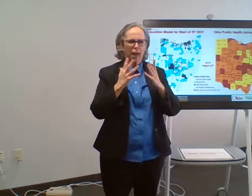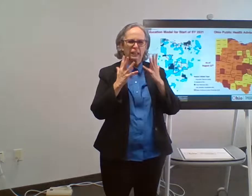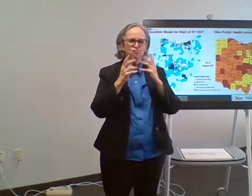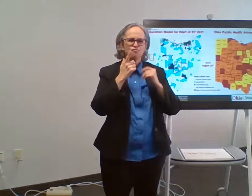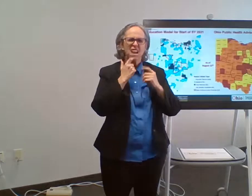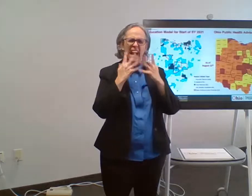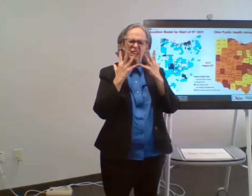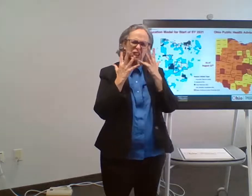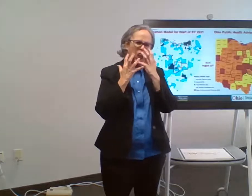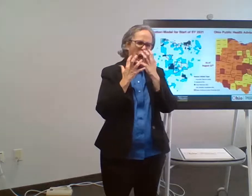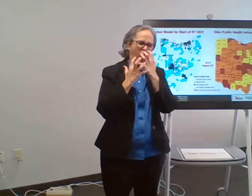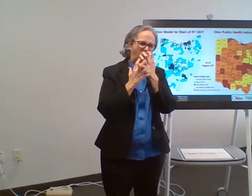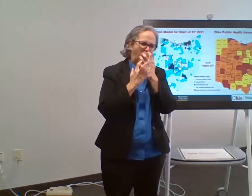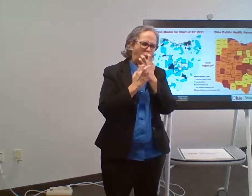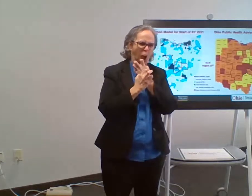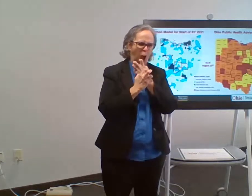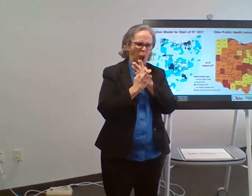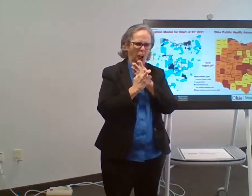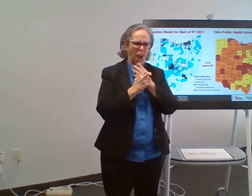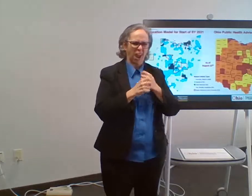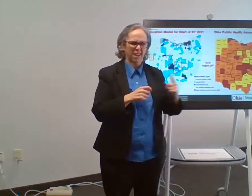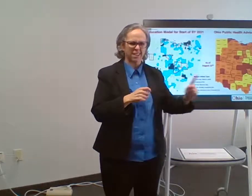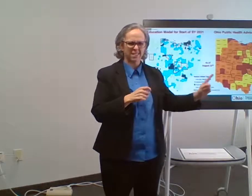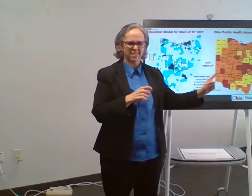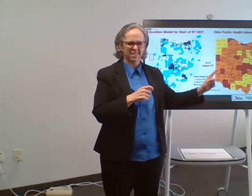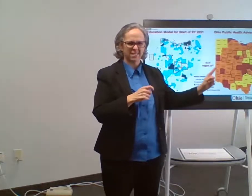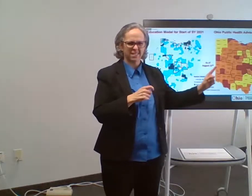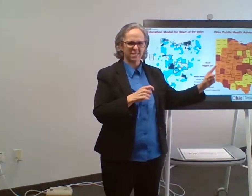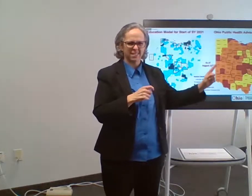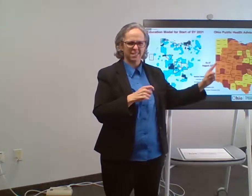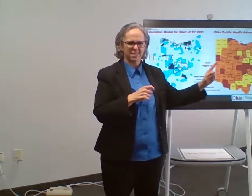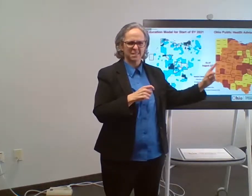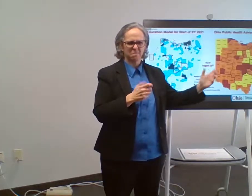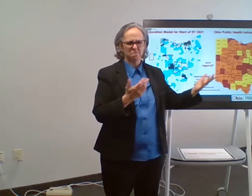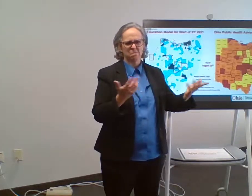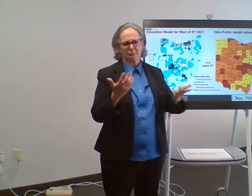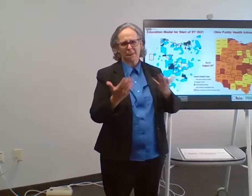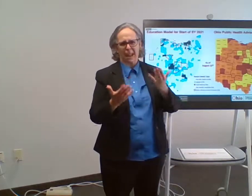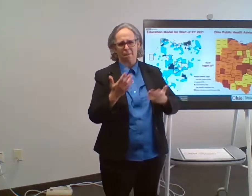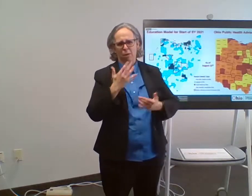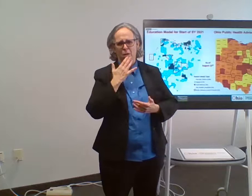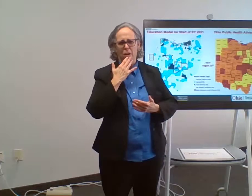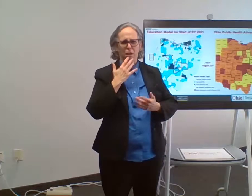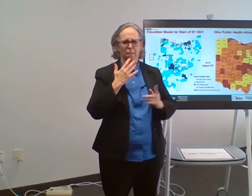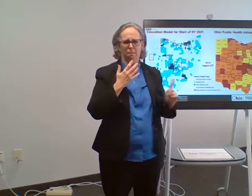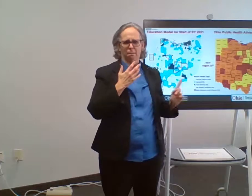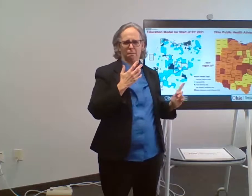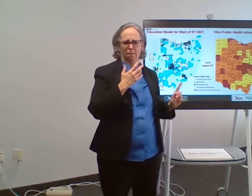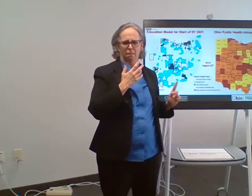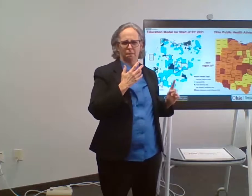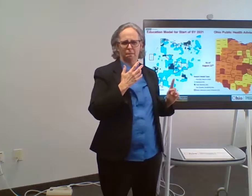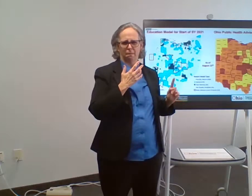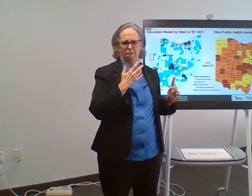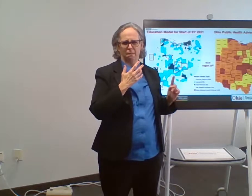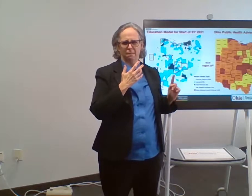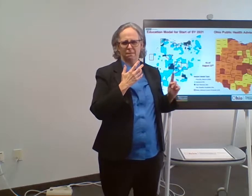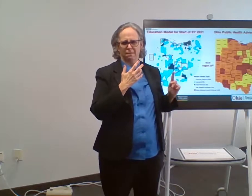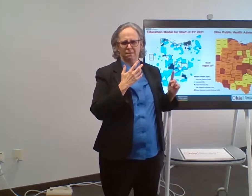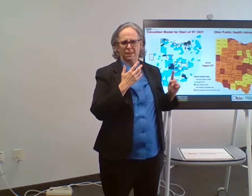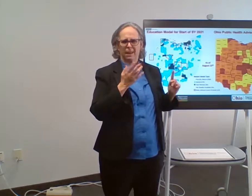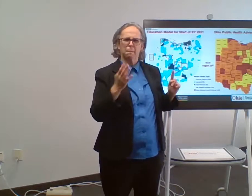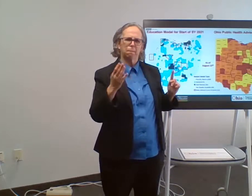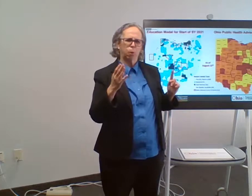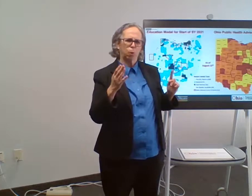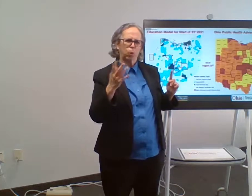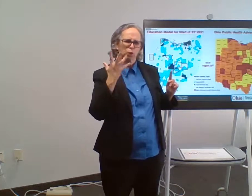there. See how good my eyesight is, but I would call it dark blue, maybe. Dark blue is